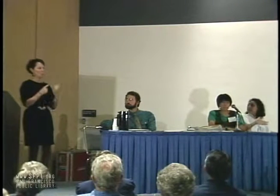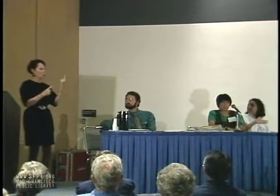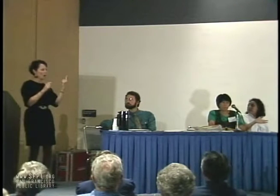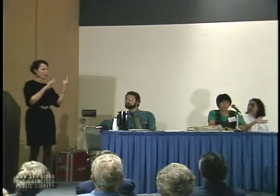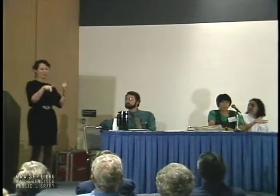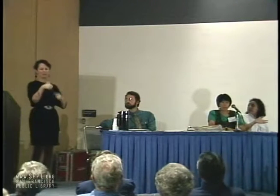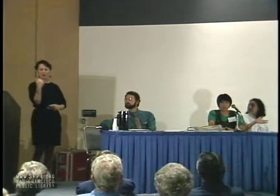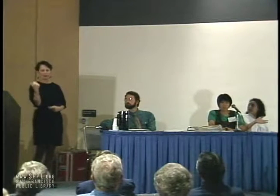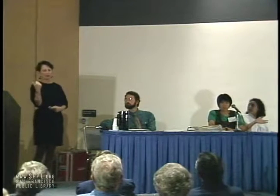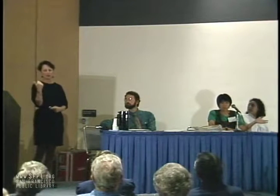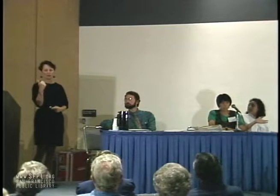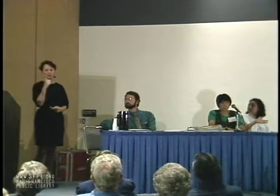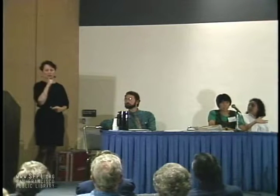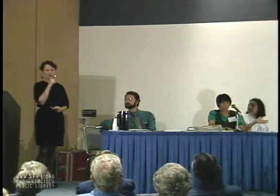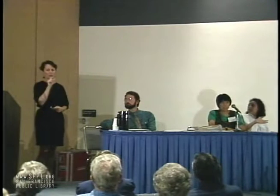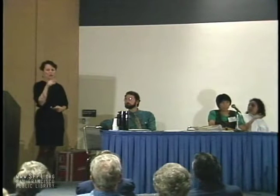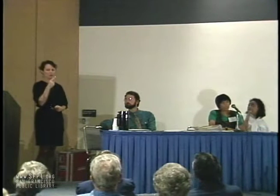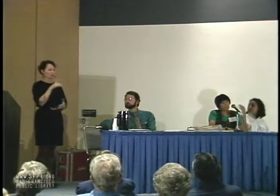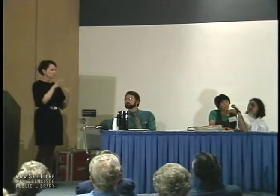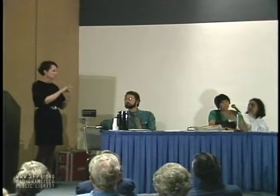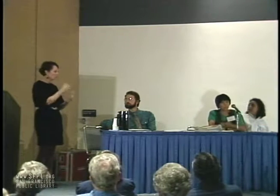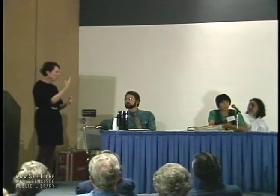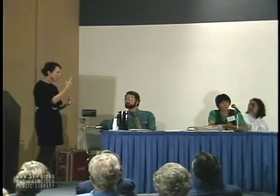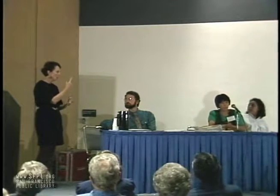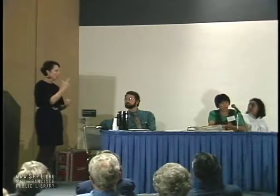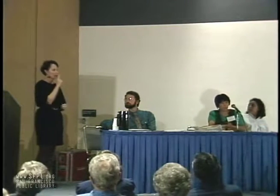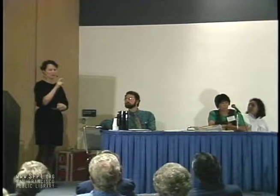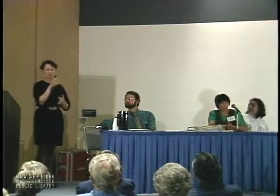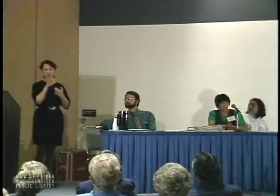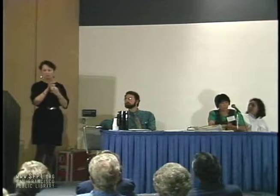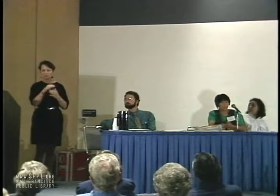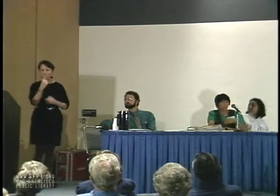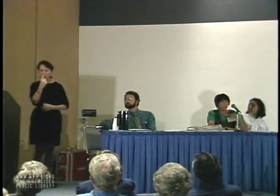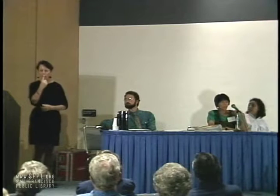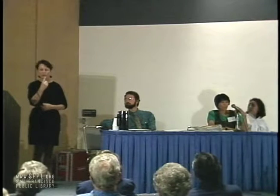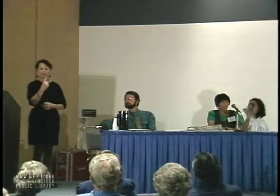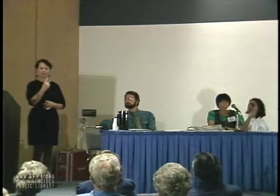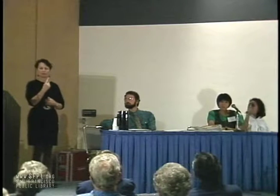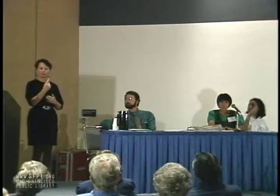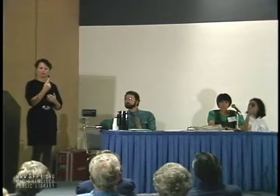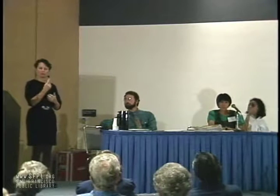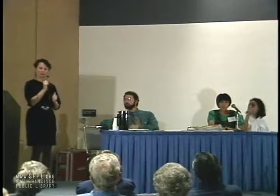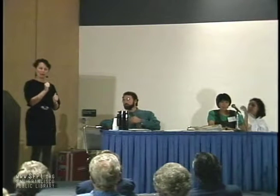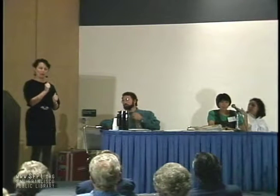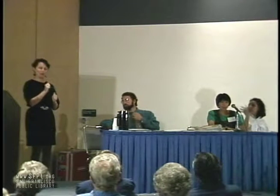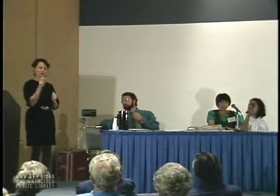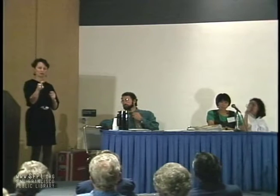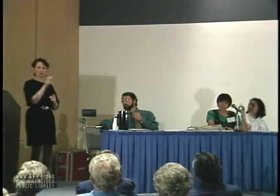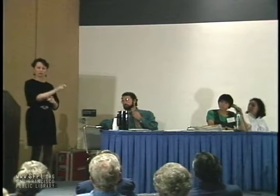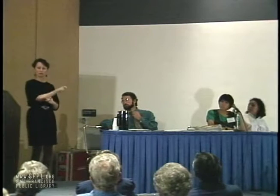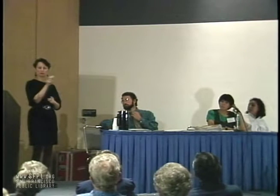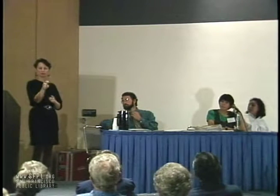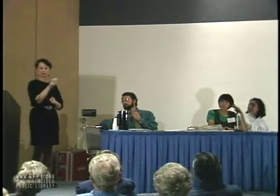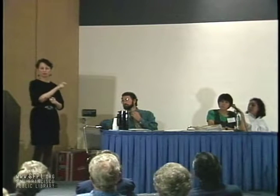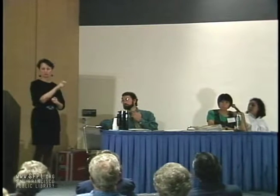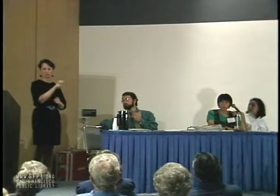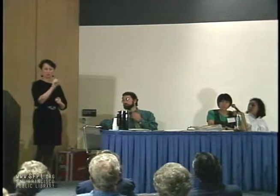maybe with the African American community. It may not fully be with the deaf community. So that's a question that I ask that you keep in the back of your mind